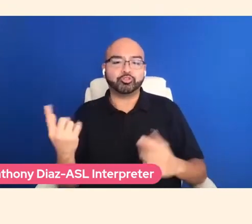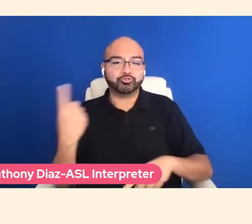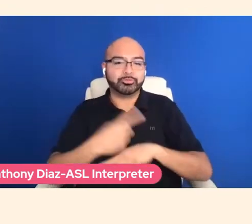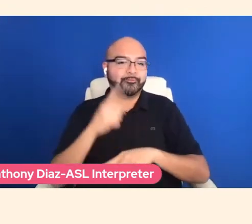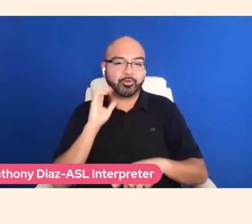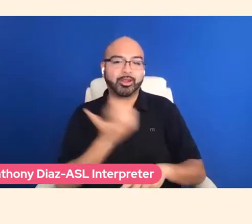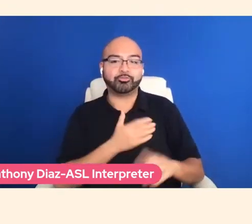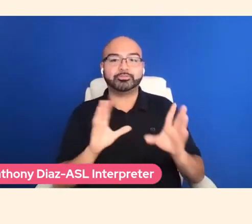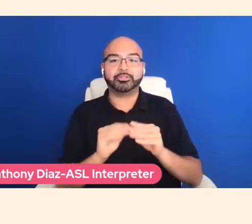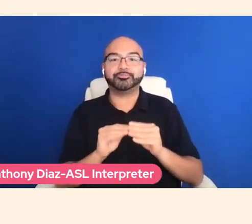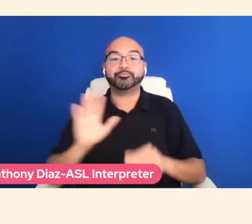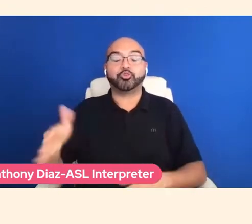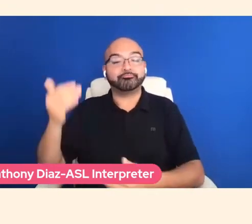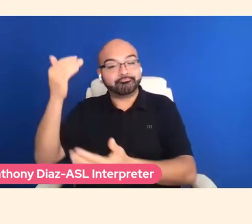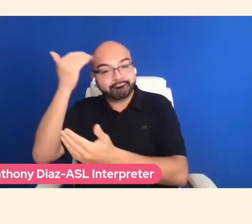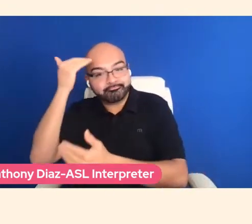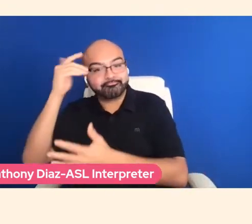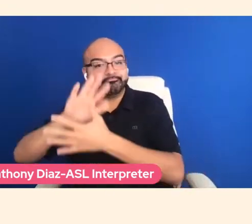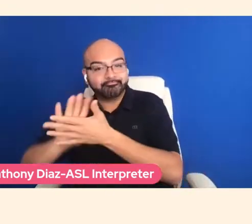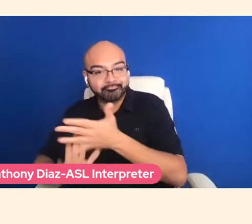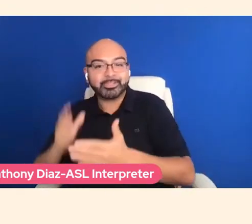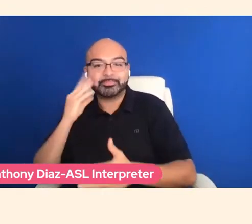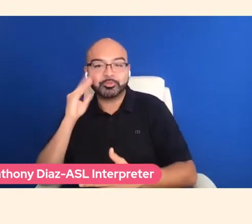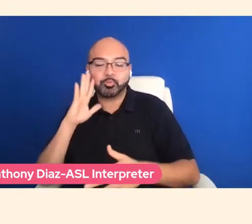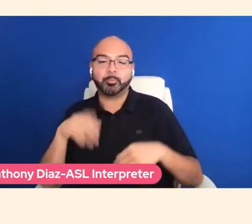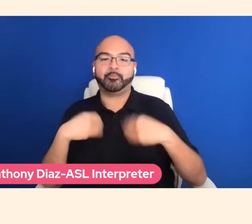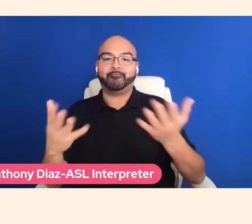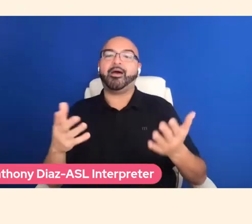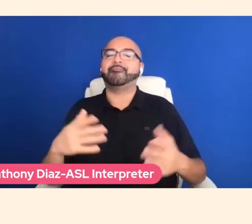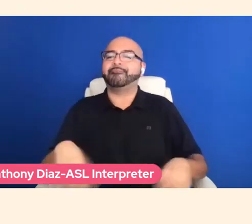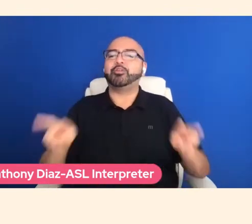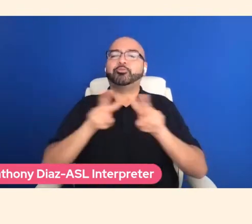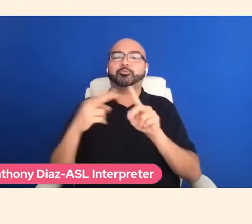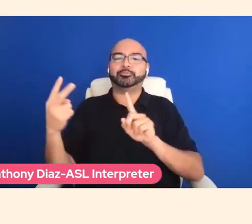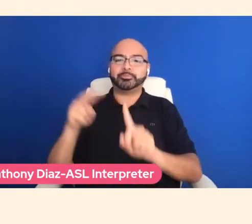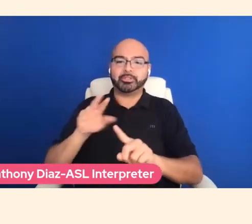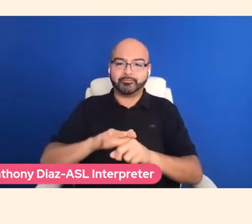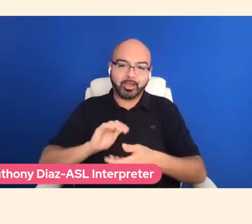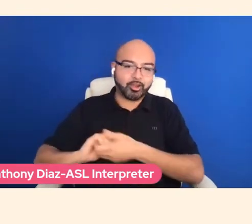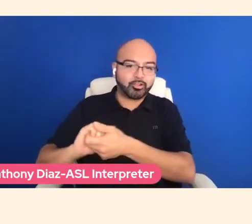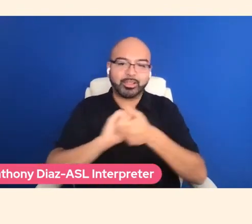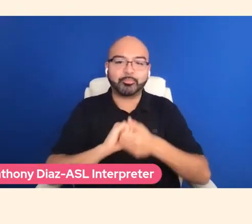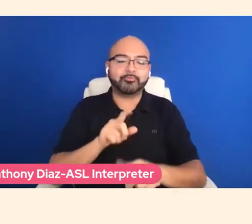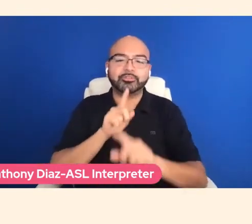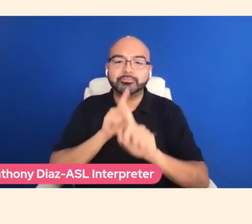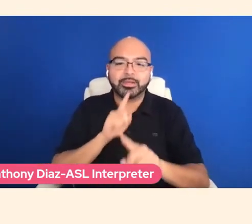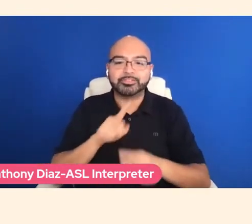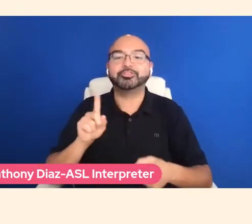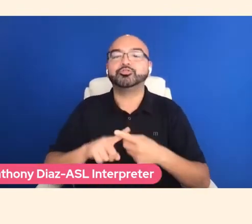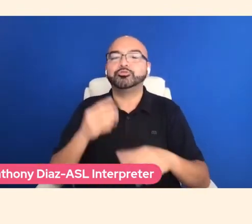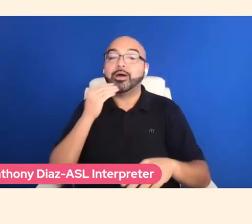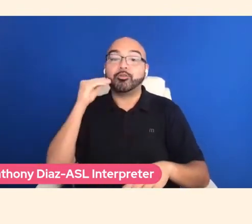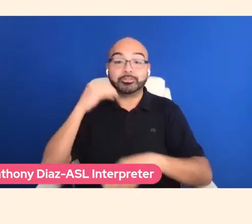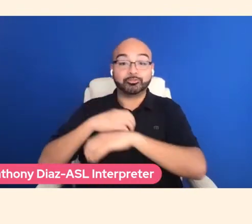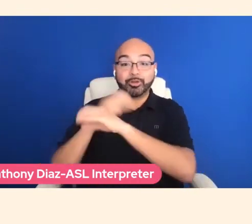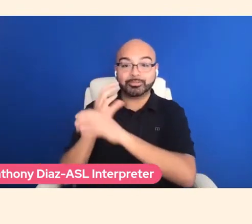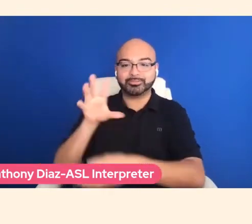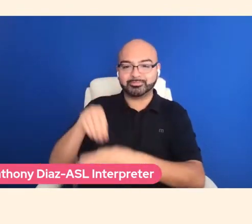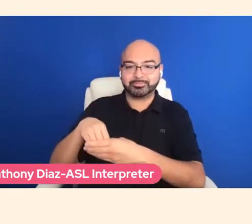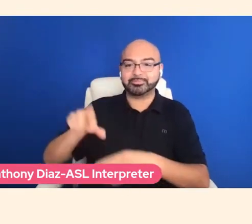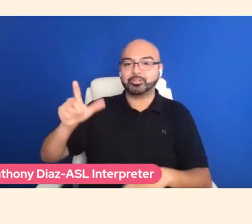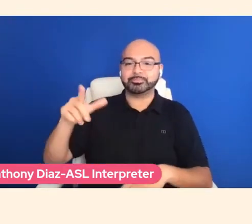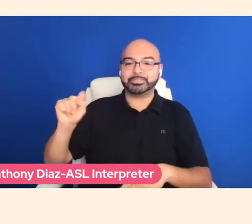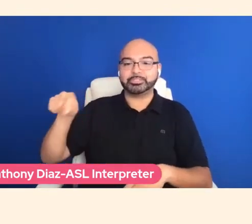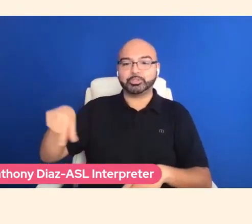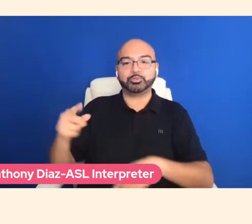Her insights and experiences will undoubtedly provide valuable perspectives on collaborative responses to housing crises within the LGBTQ